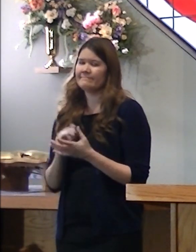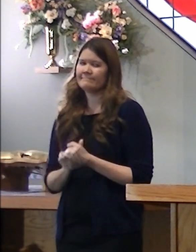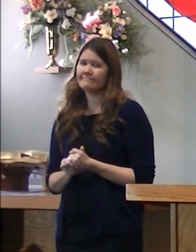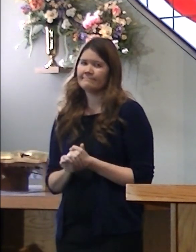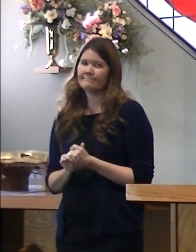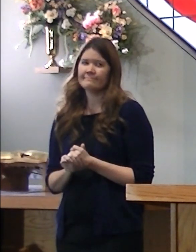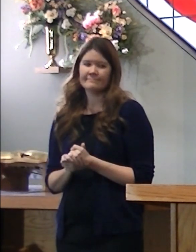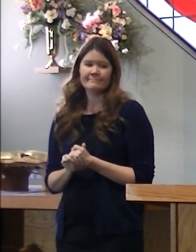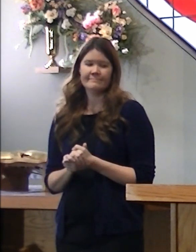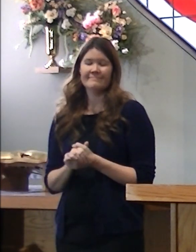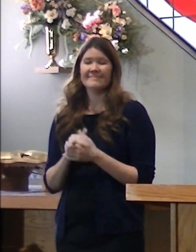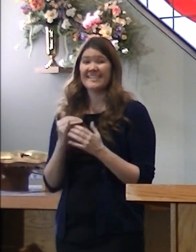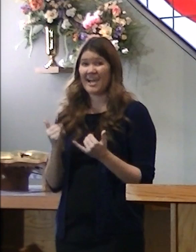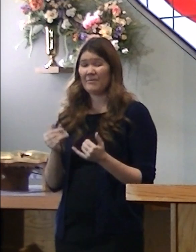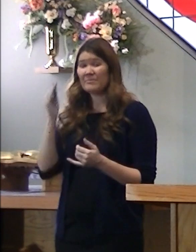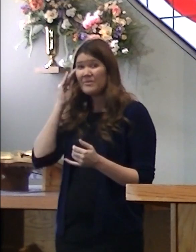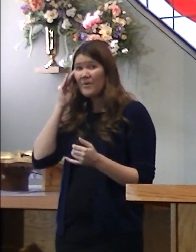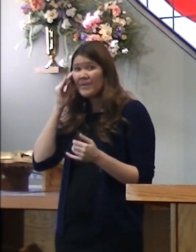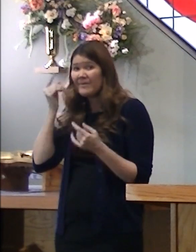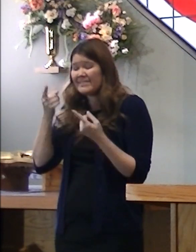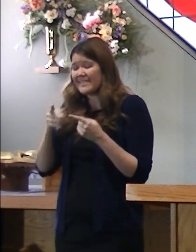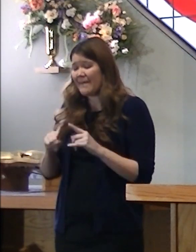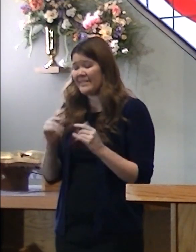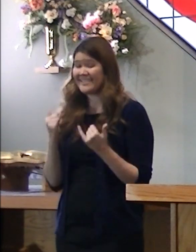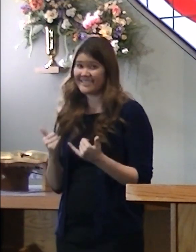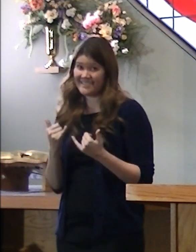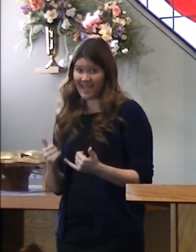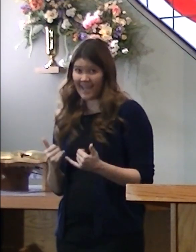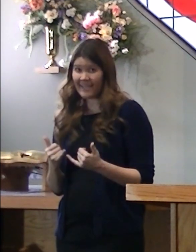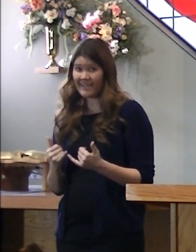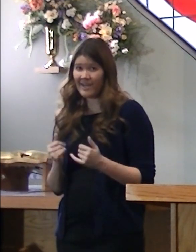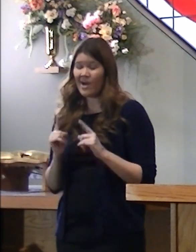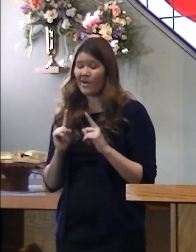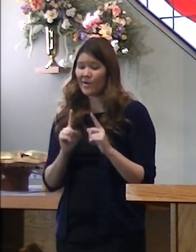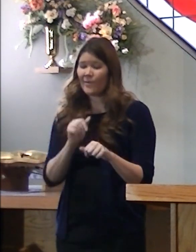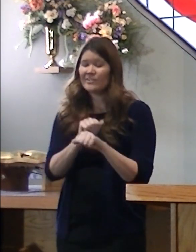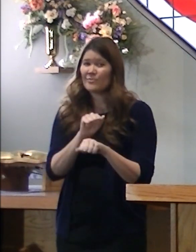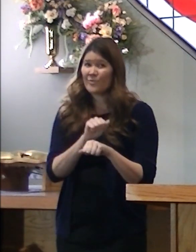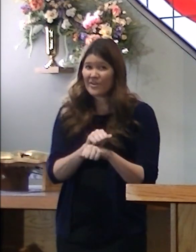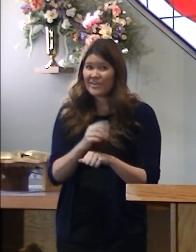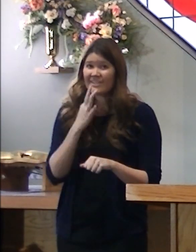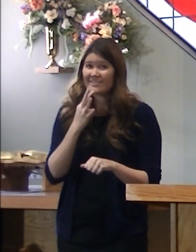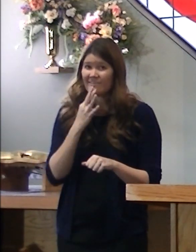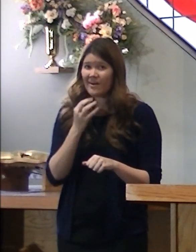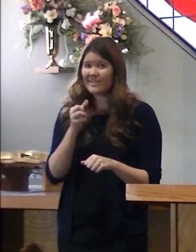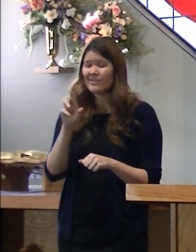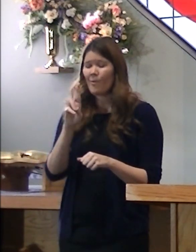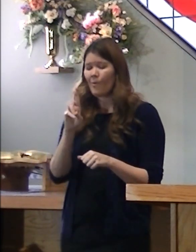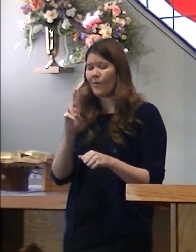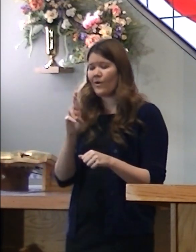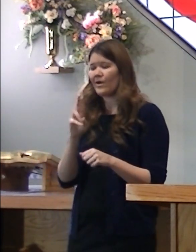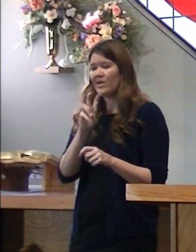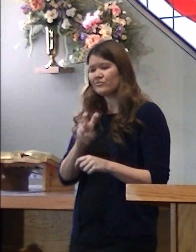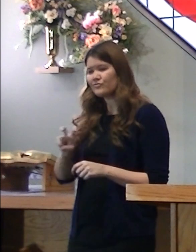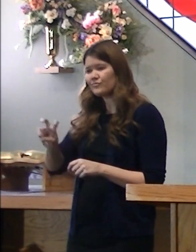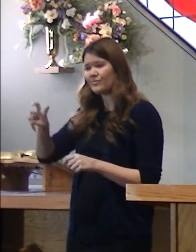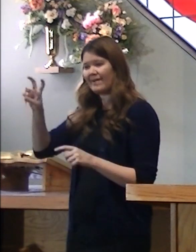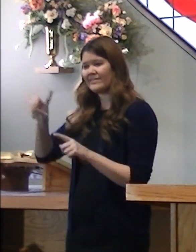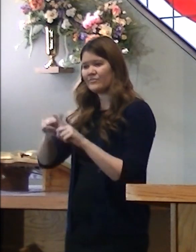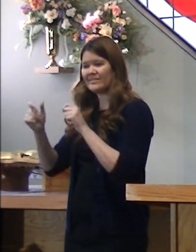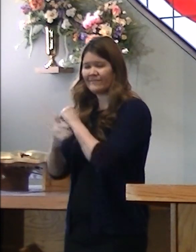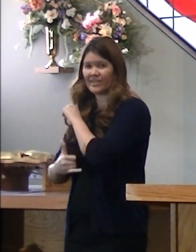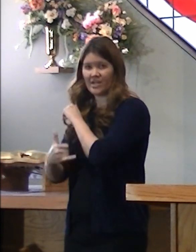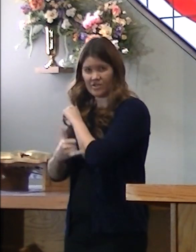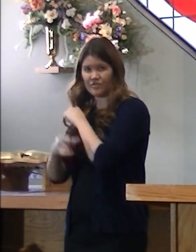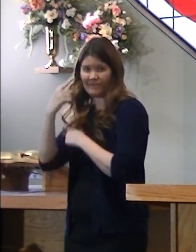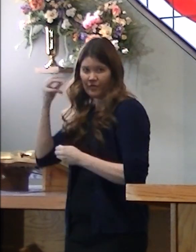Now, given what's happening in our country today, engaging people at work or traveling out of the country